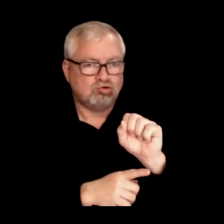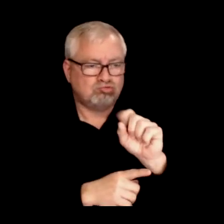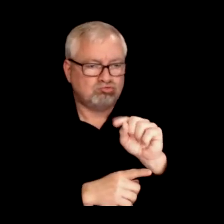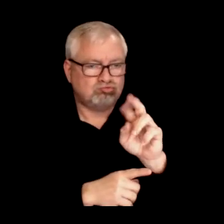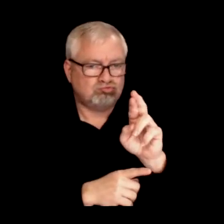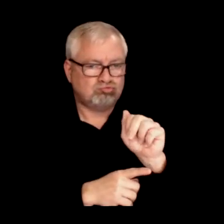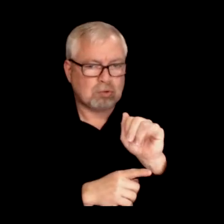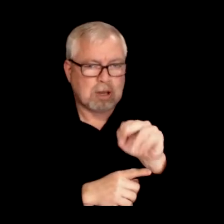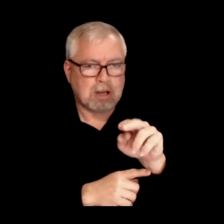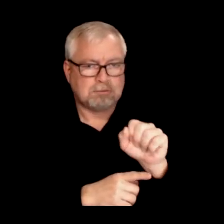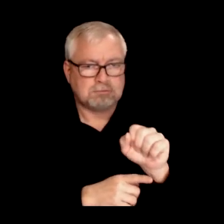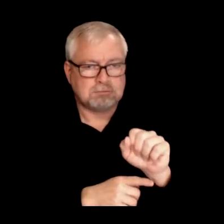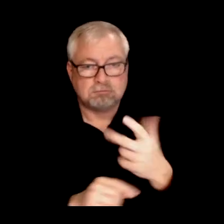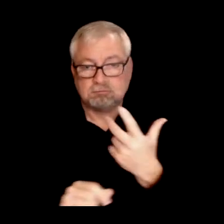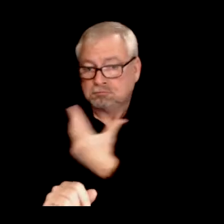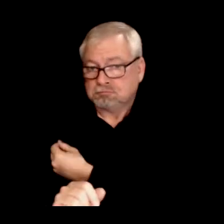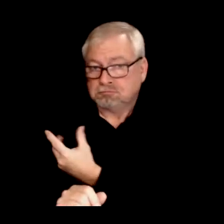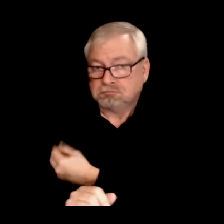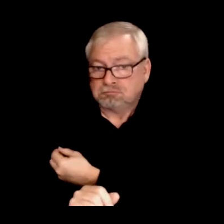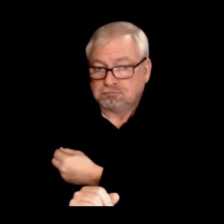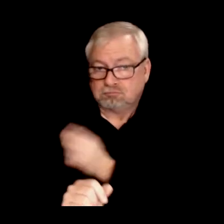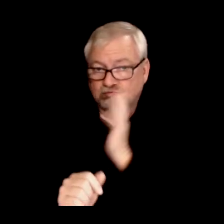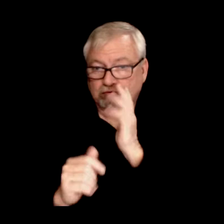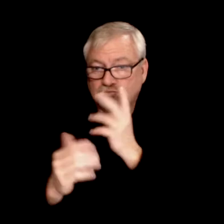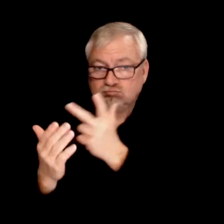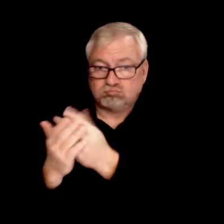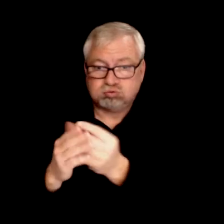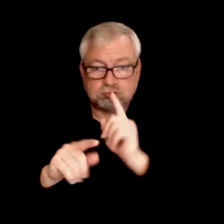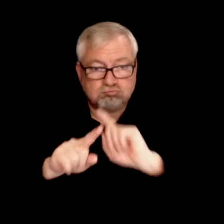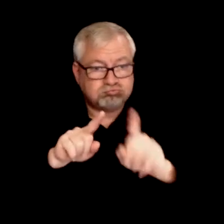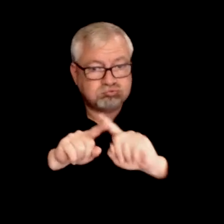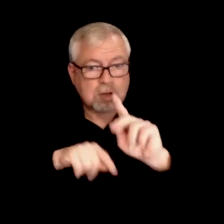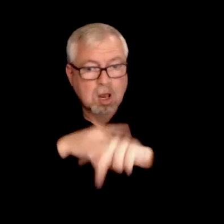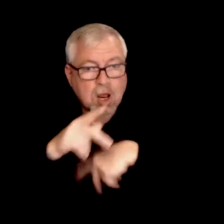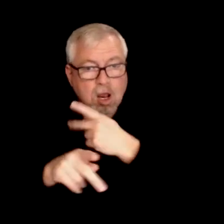all strains or variants of COVID that we're seeing in the United States?